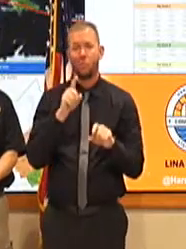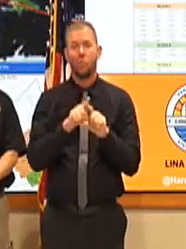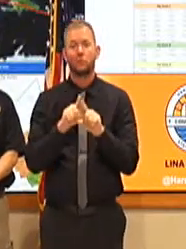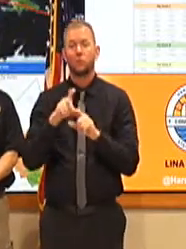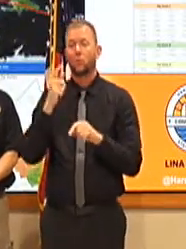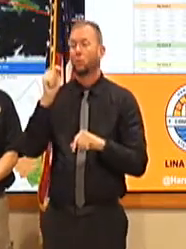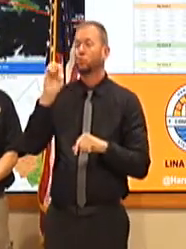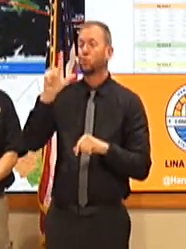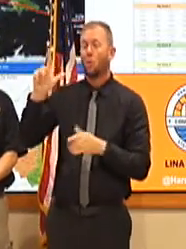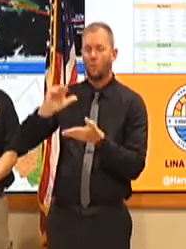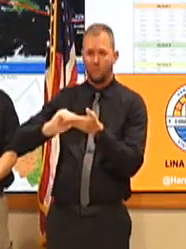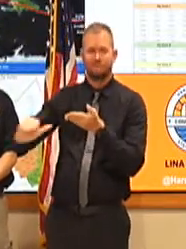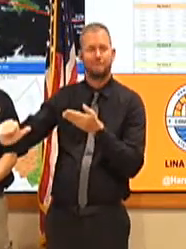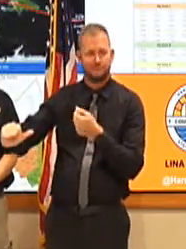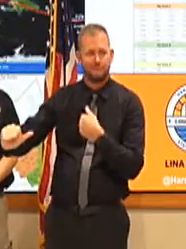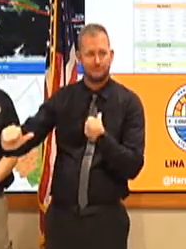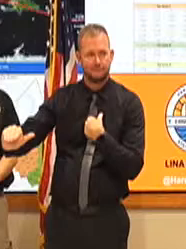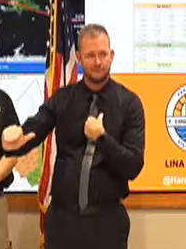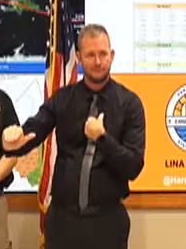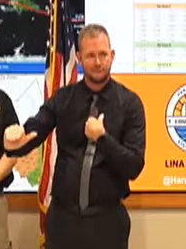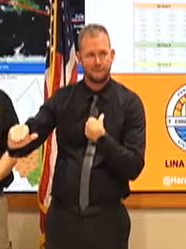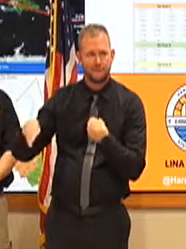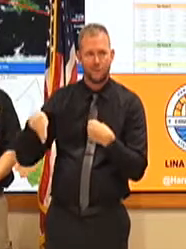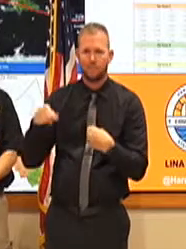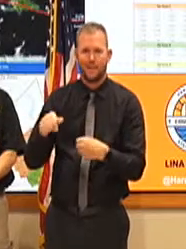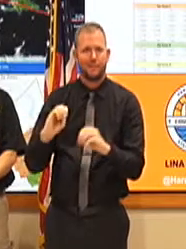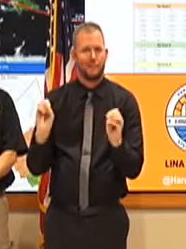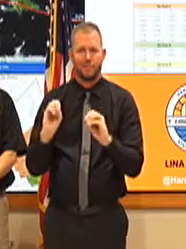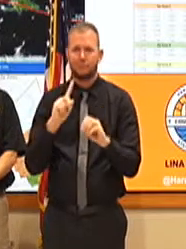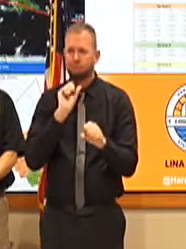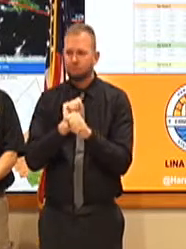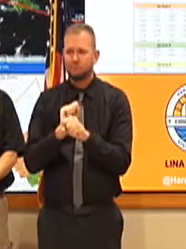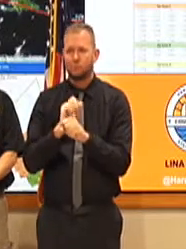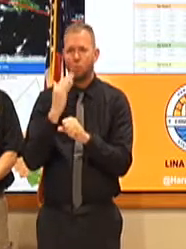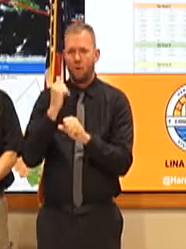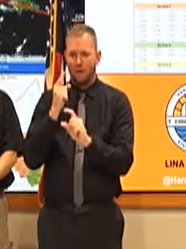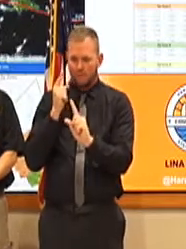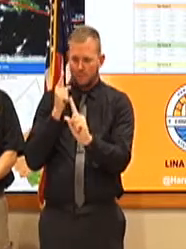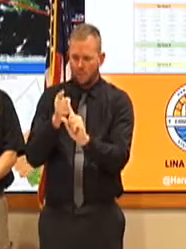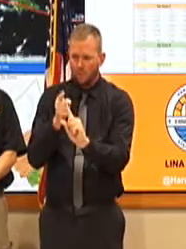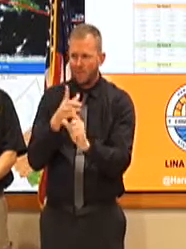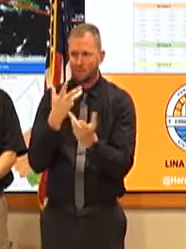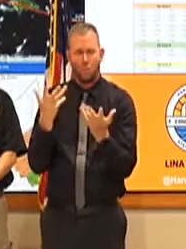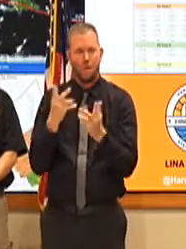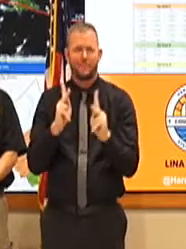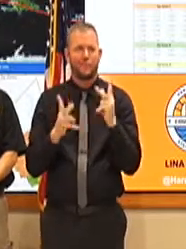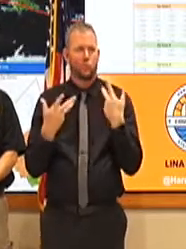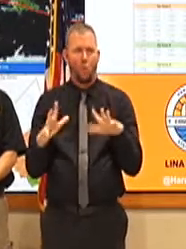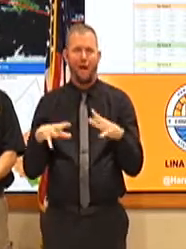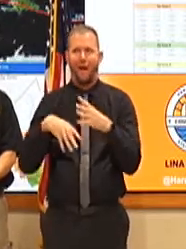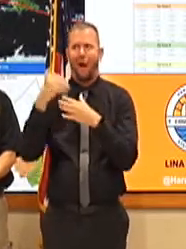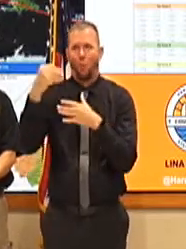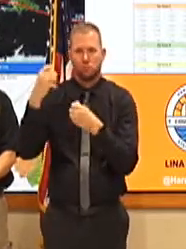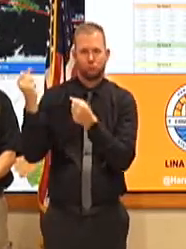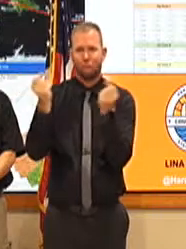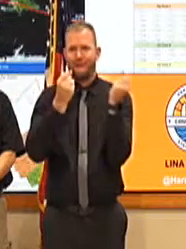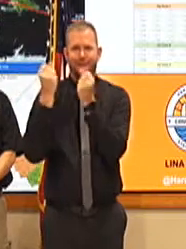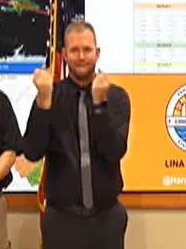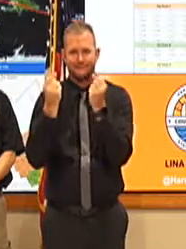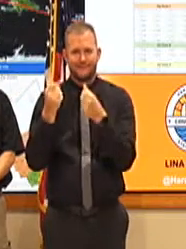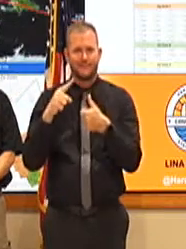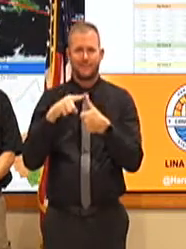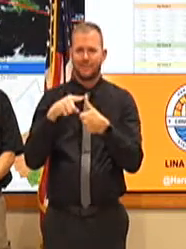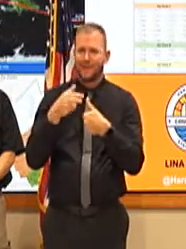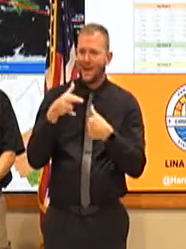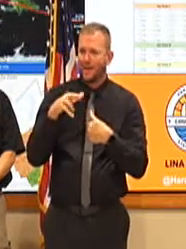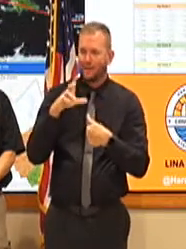our toll roads to evacuate, and a lot of folks, not just from the coastal areas of Harris County, but Chambers County, Galveston County, are taking those roads, and so we want to